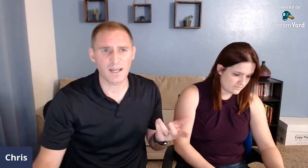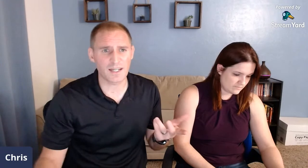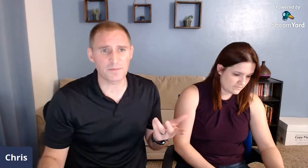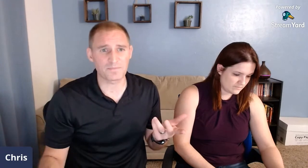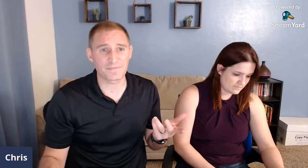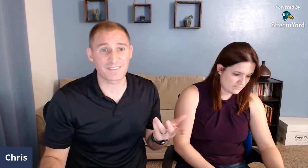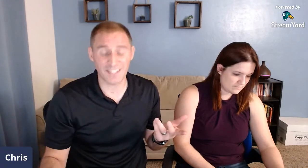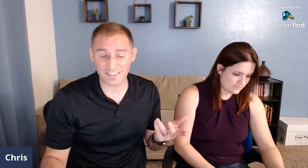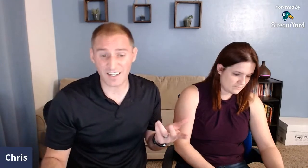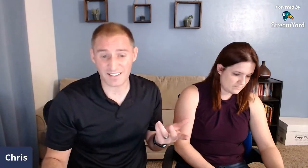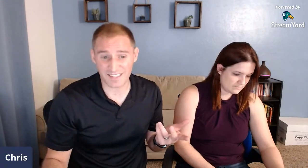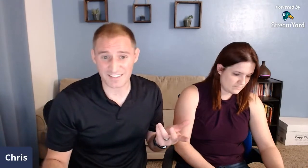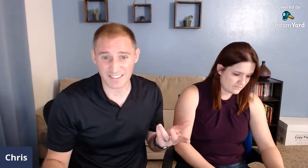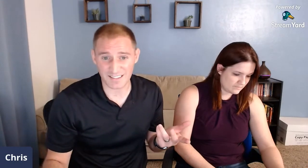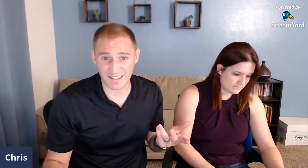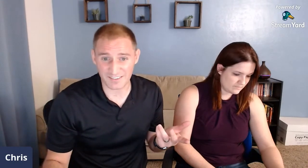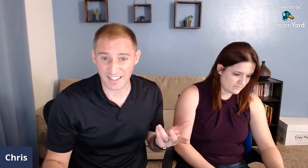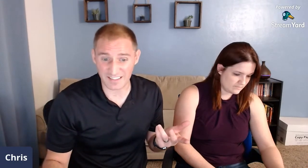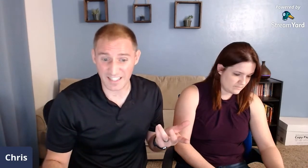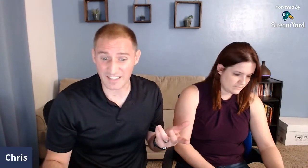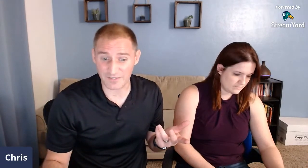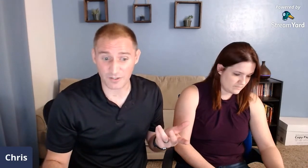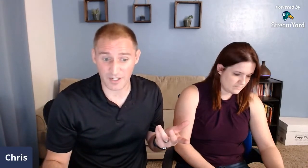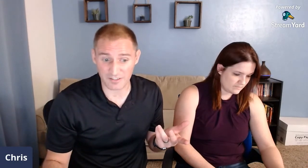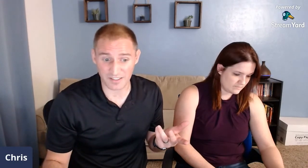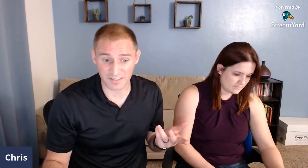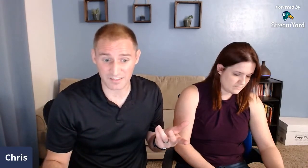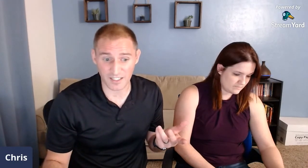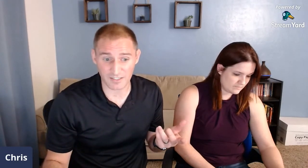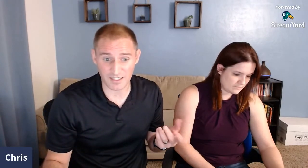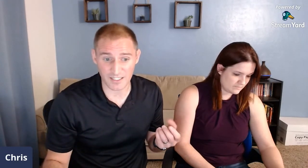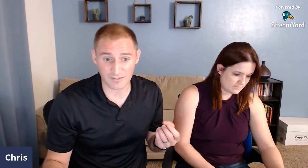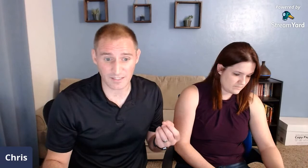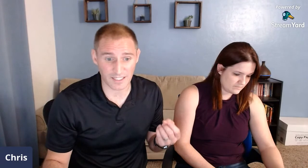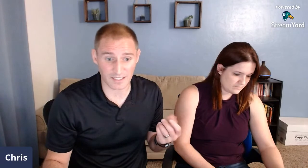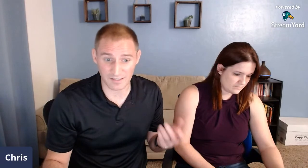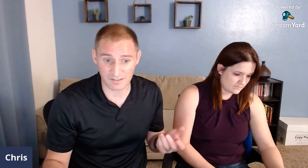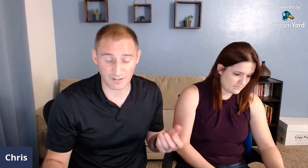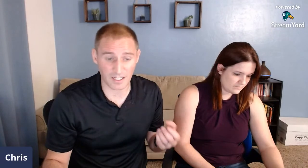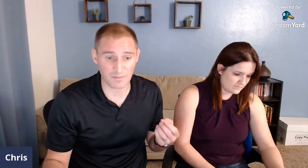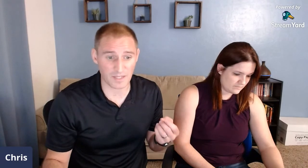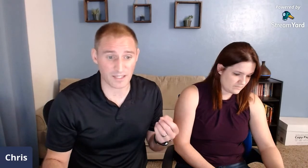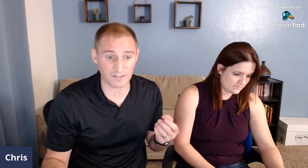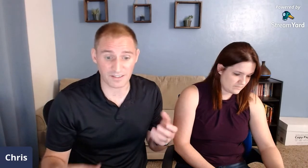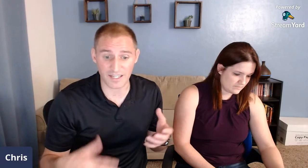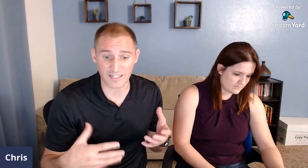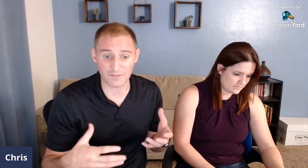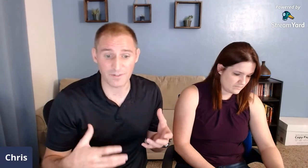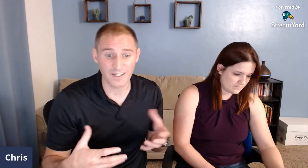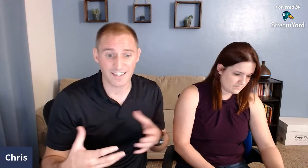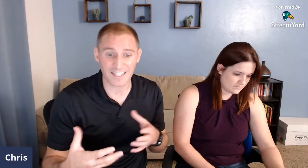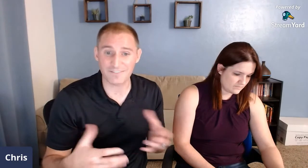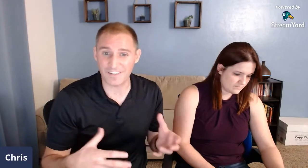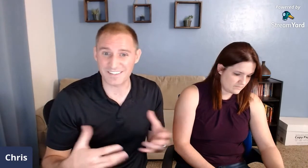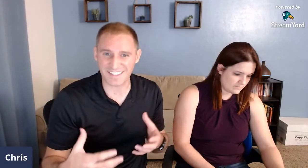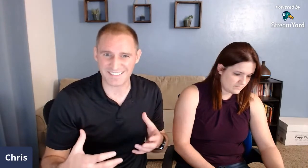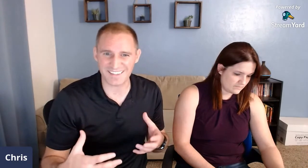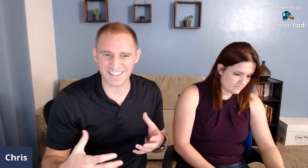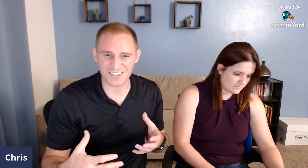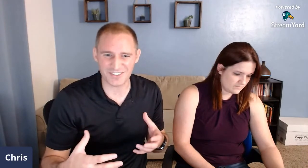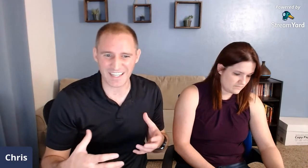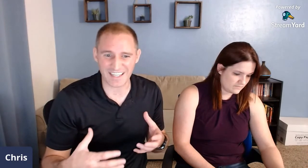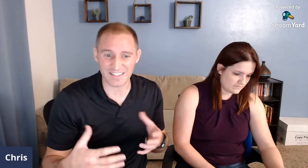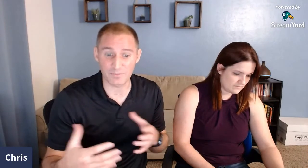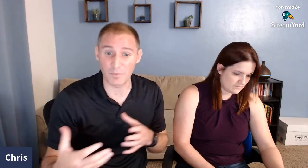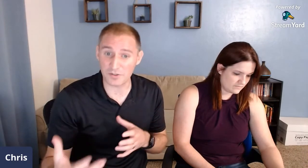them. TikTok is actually, there's like a lot of deaf creators on TikTok right now and Instagram, and there's a lot of kind of fun skits